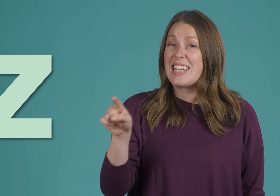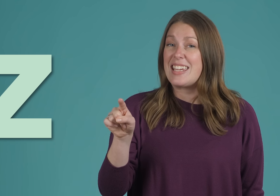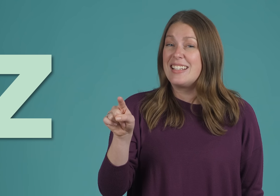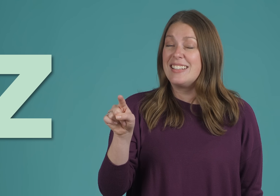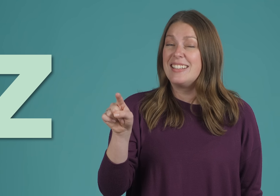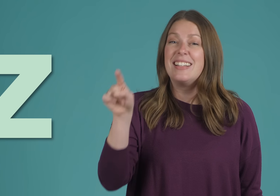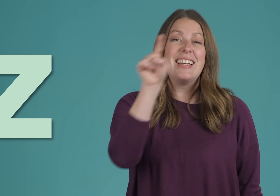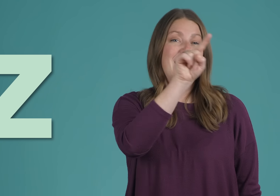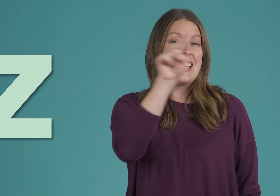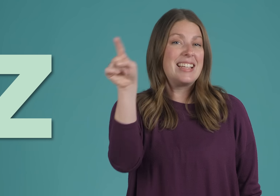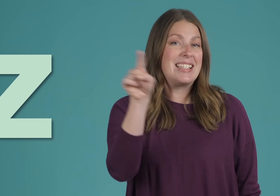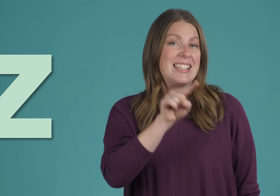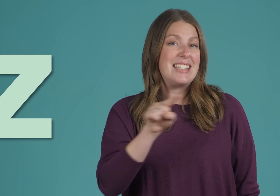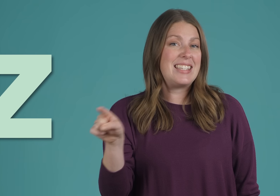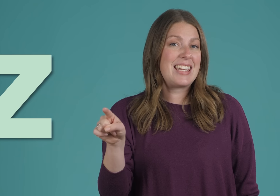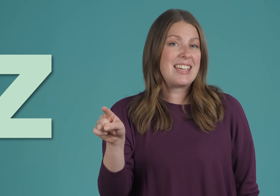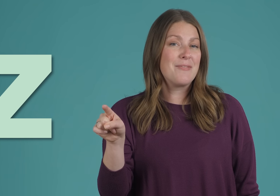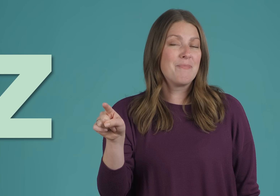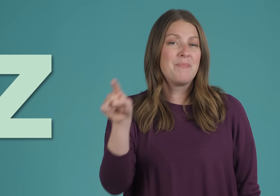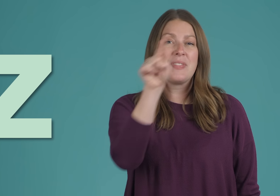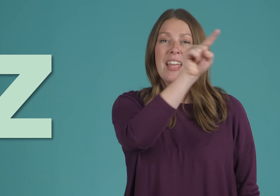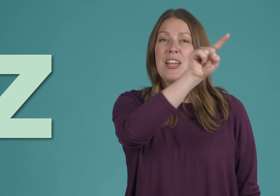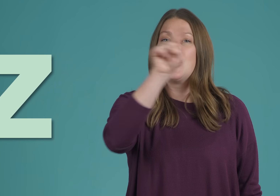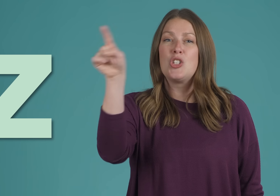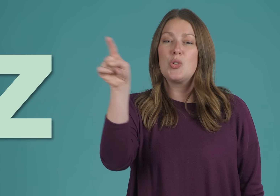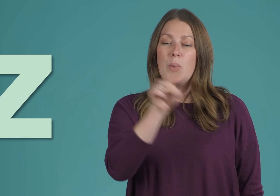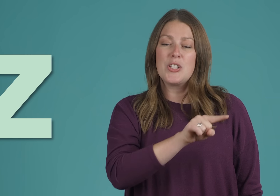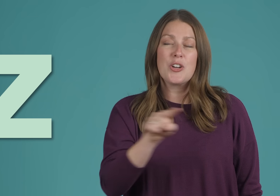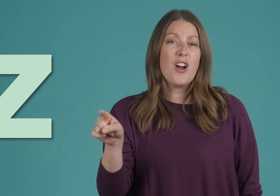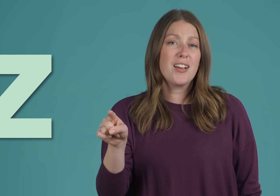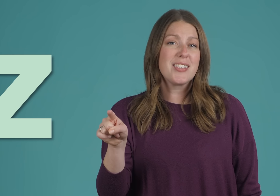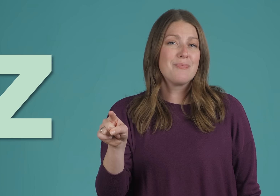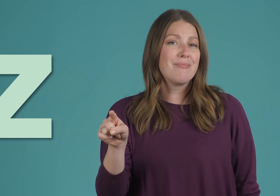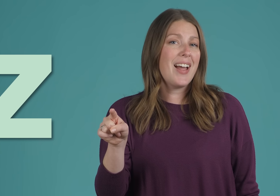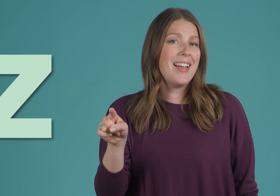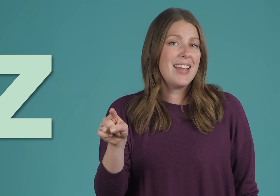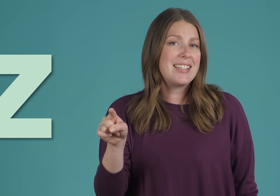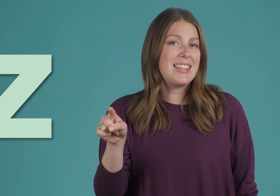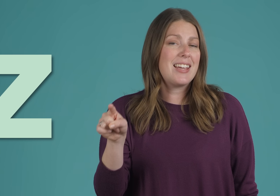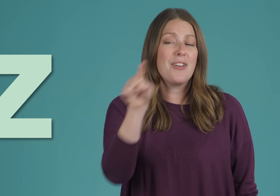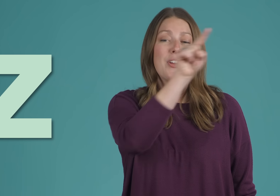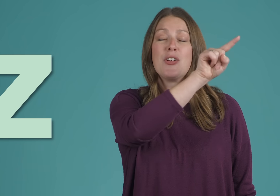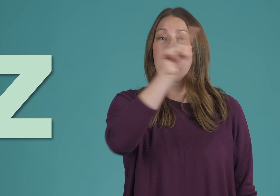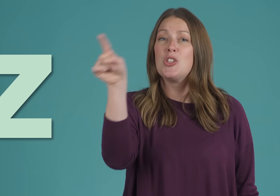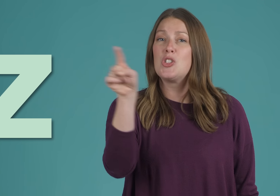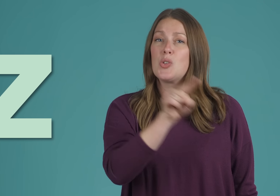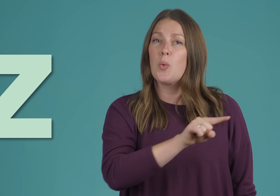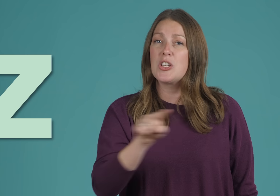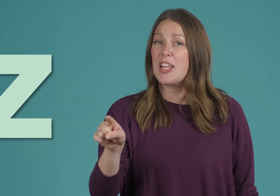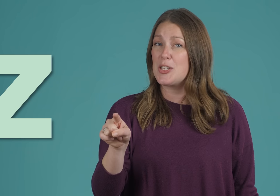Z. Z. Swish across. I like to think of swish like